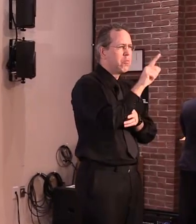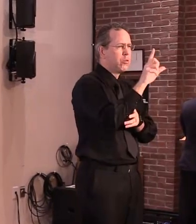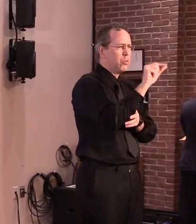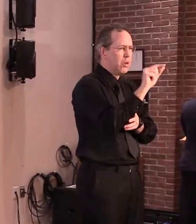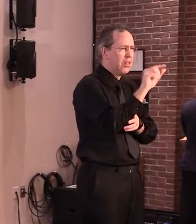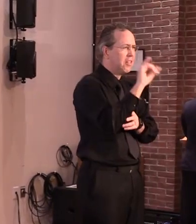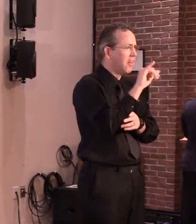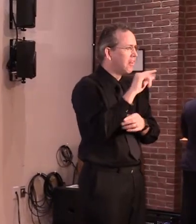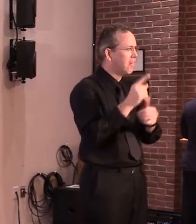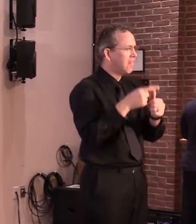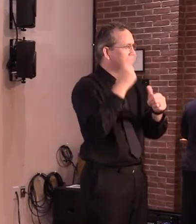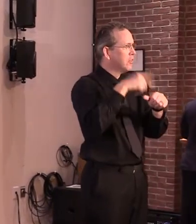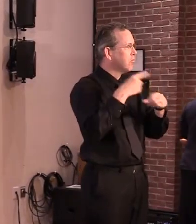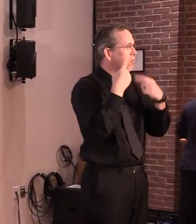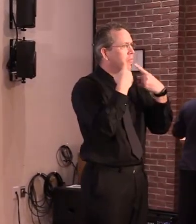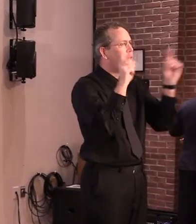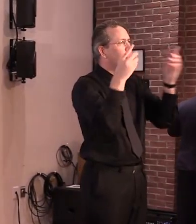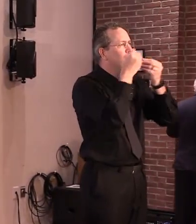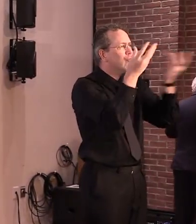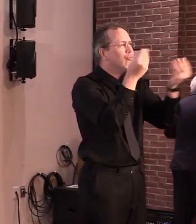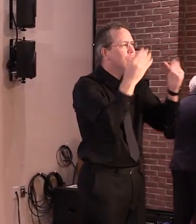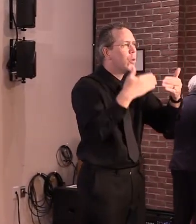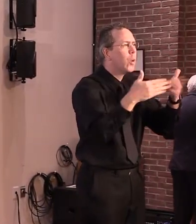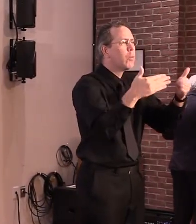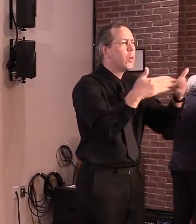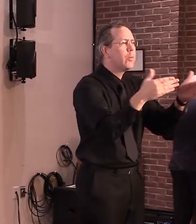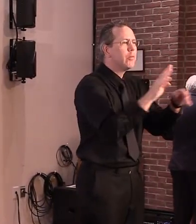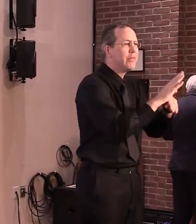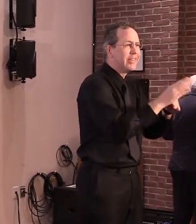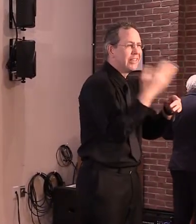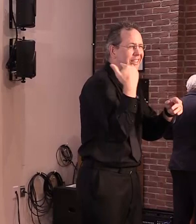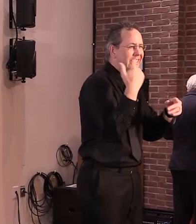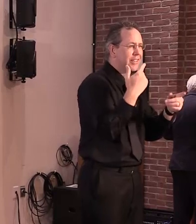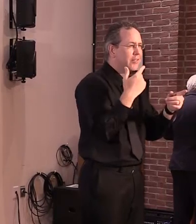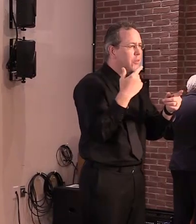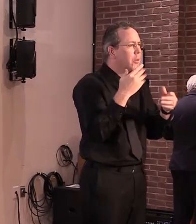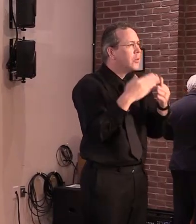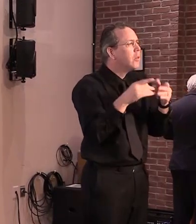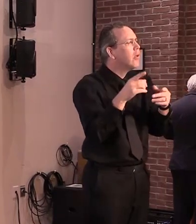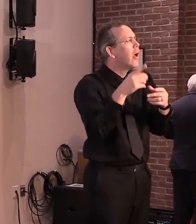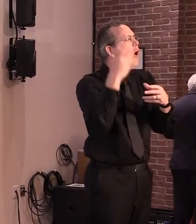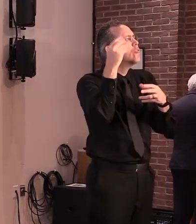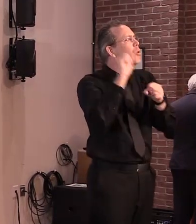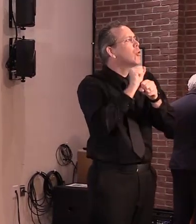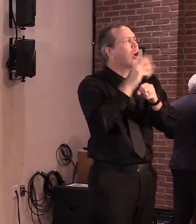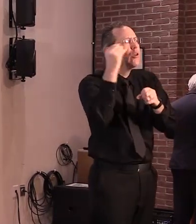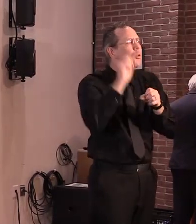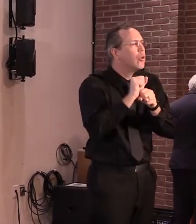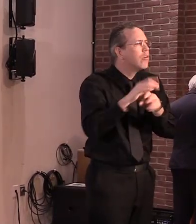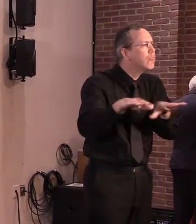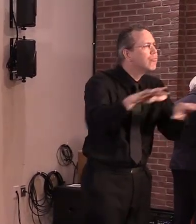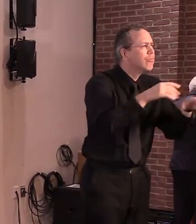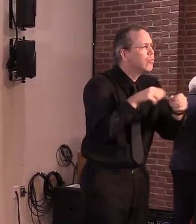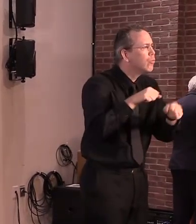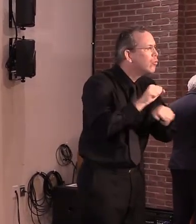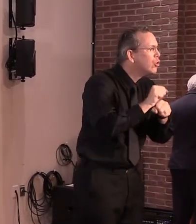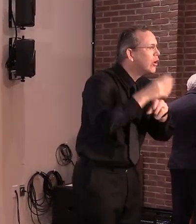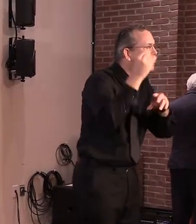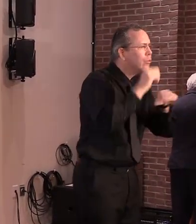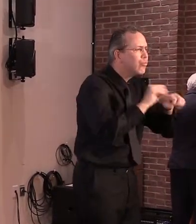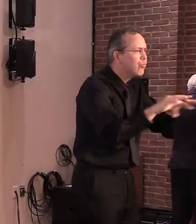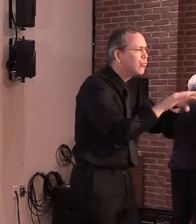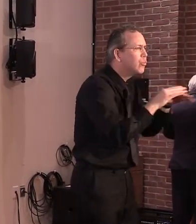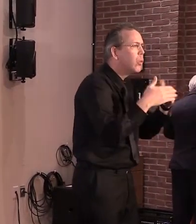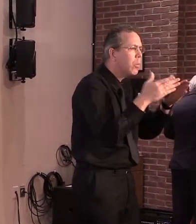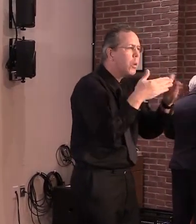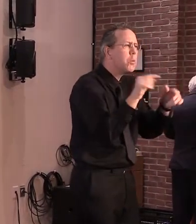effect, with small outdoor crews returning to work. Since then, we've slowly opened up sectors